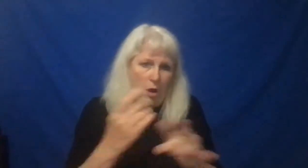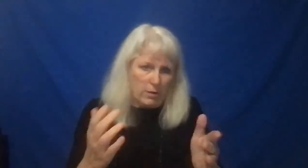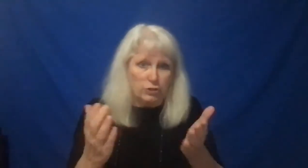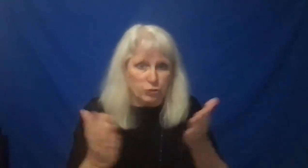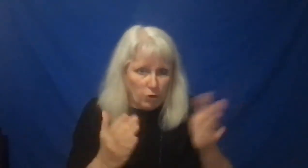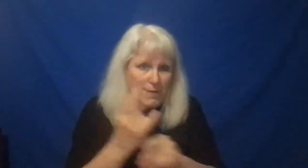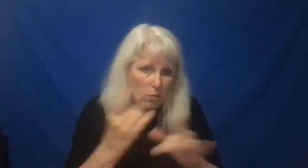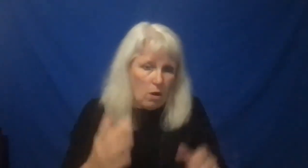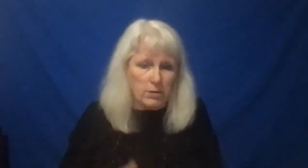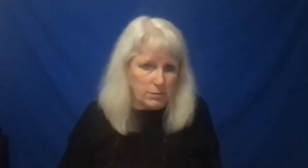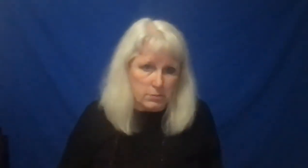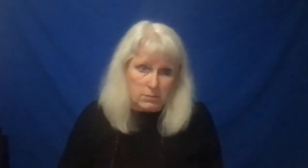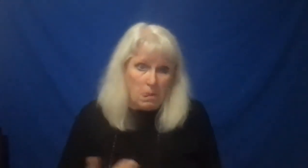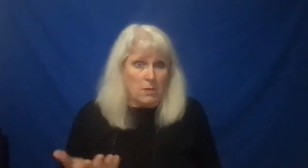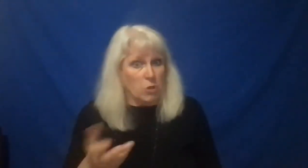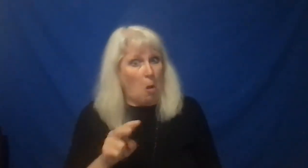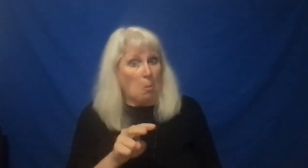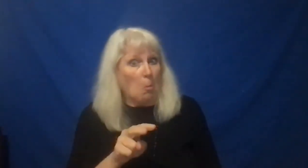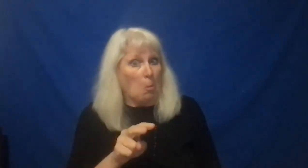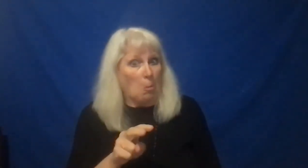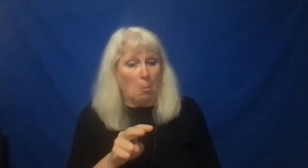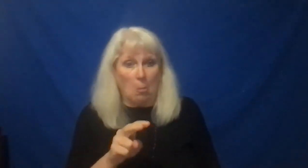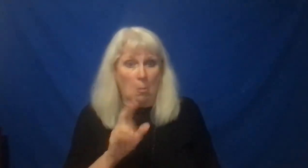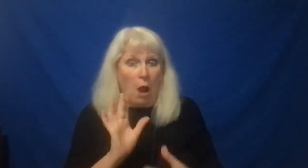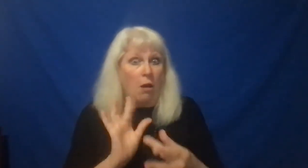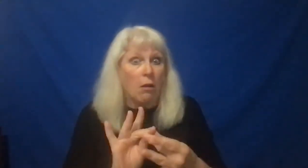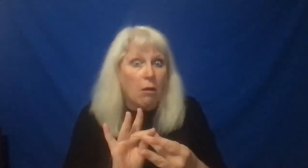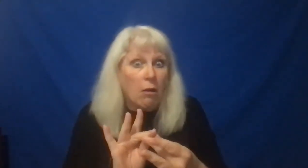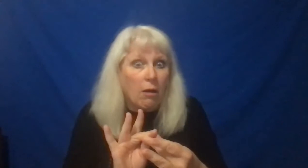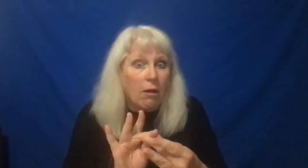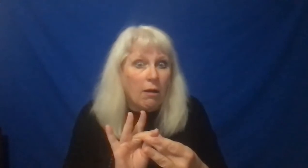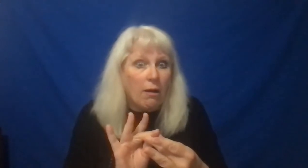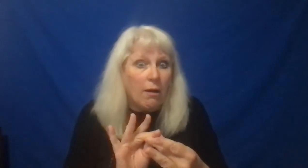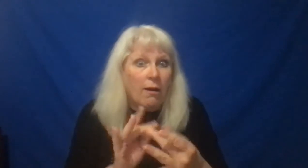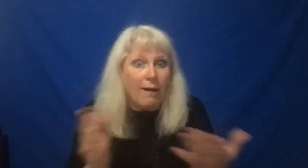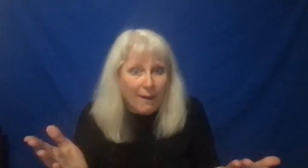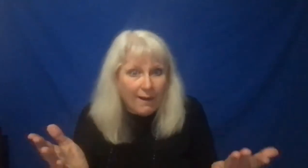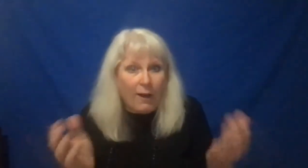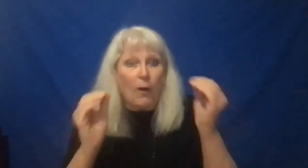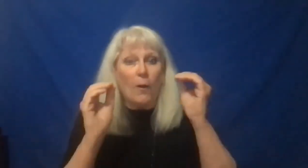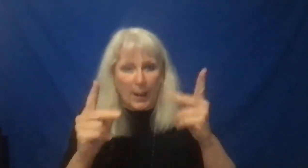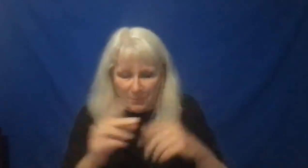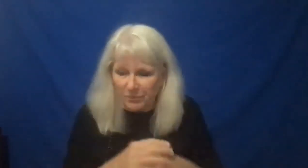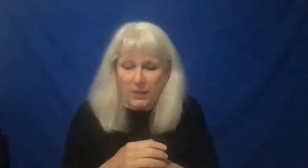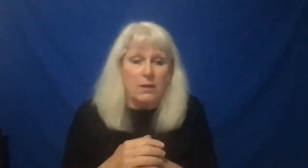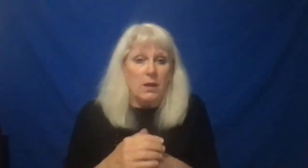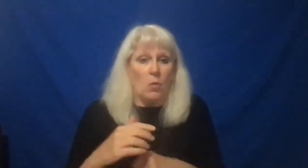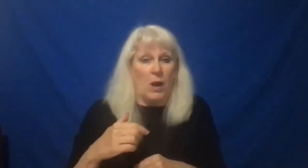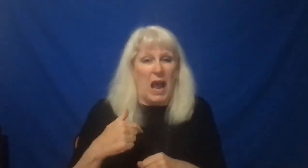alcoholic. And I found myself connected because of that. Sister Ignatia died when I was a novice in the